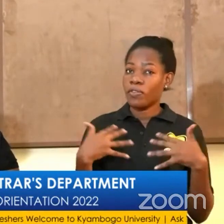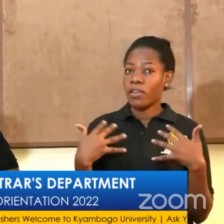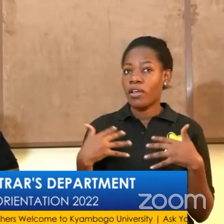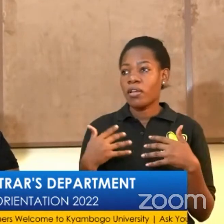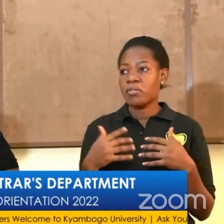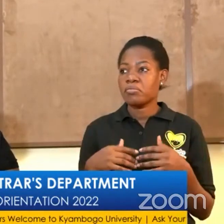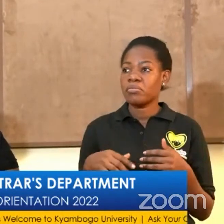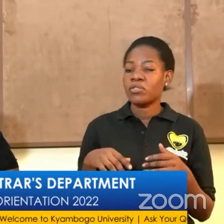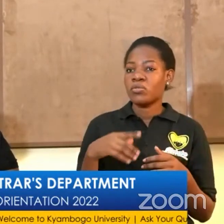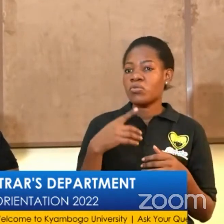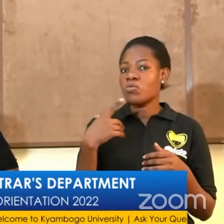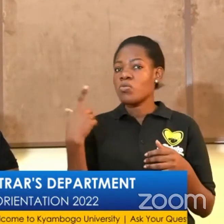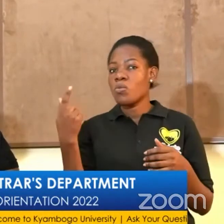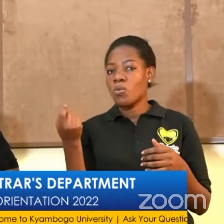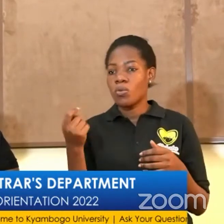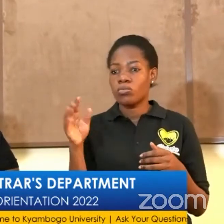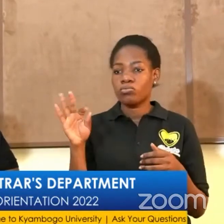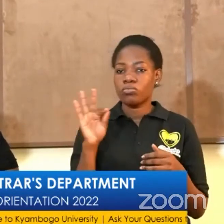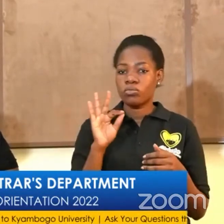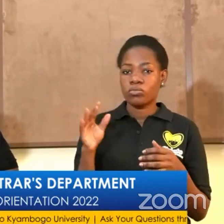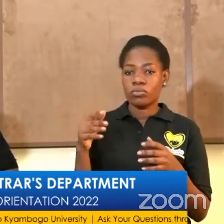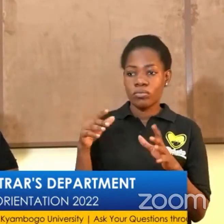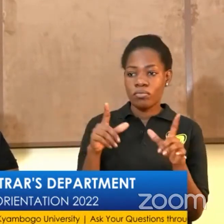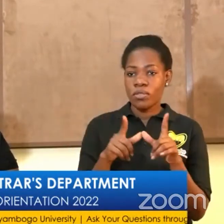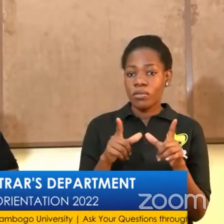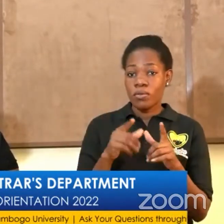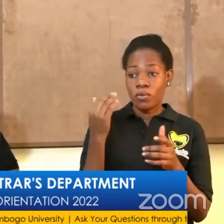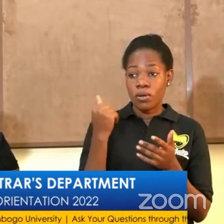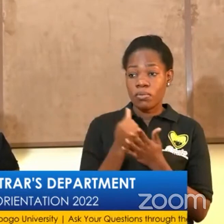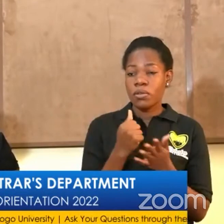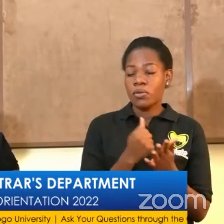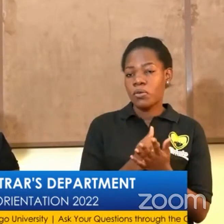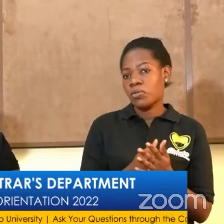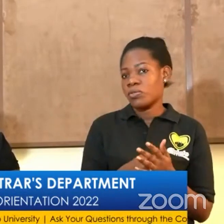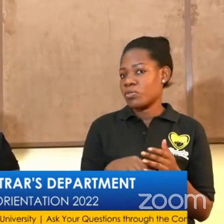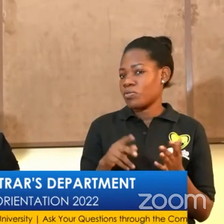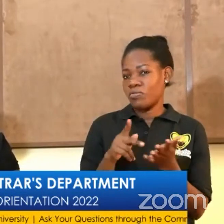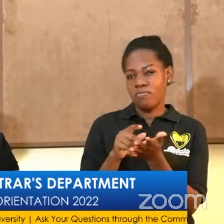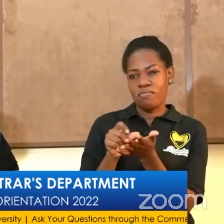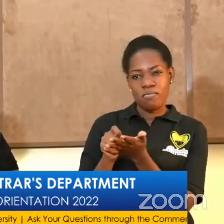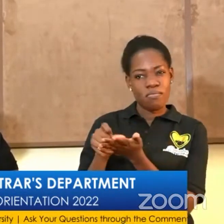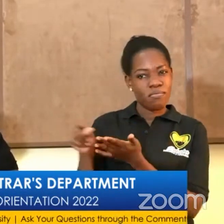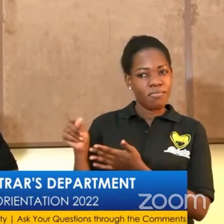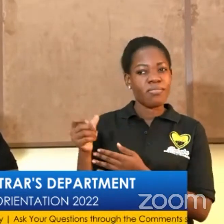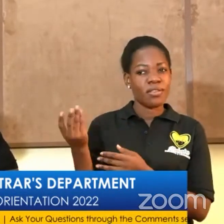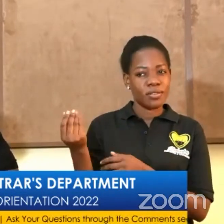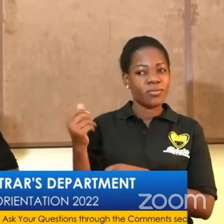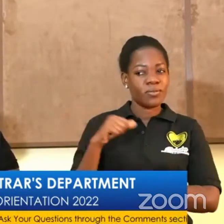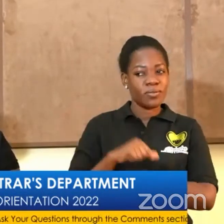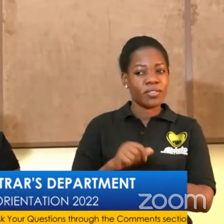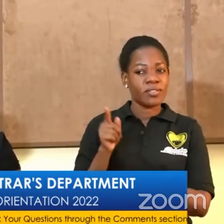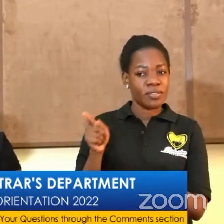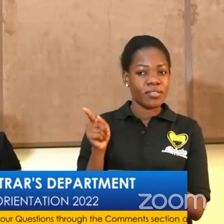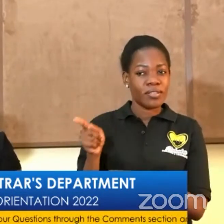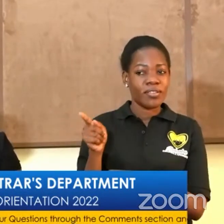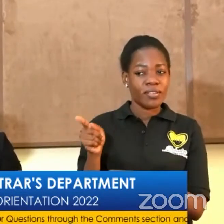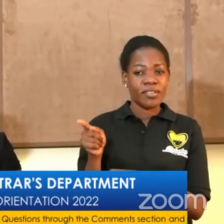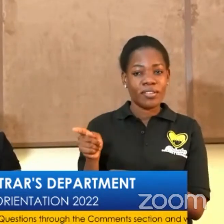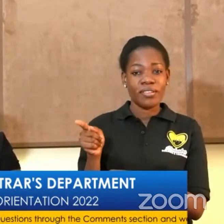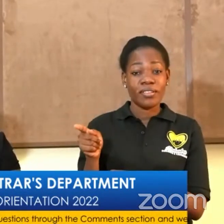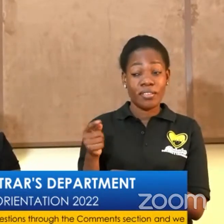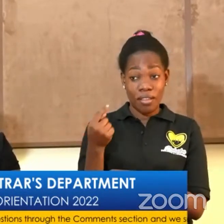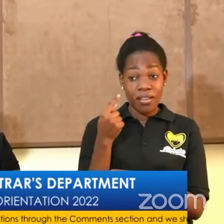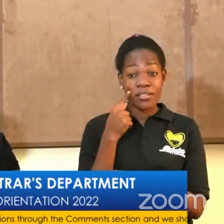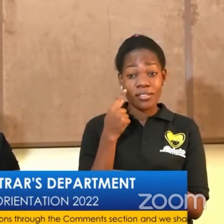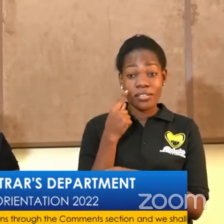pick those certificates because you did not pay fees in those schools. I've seen